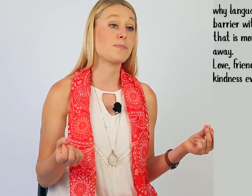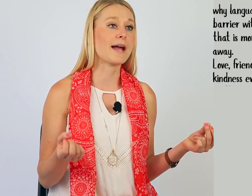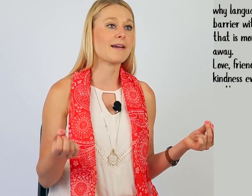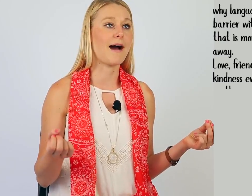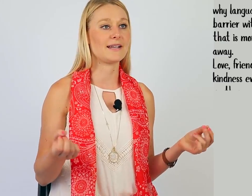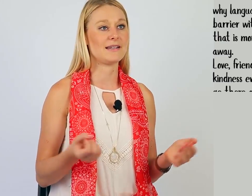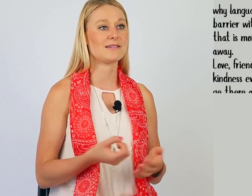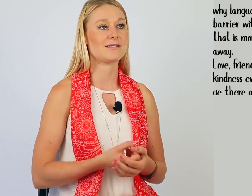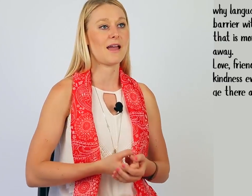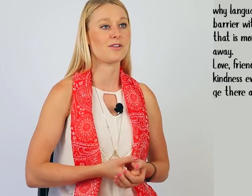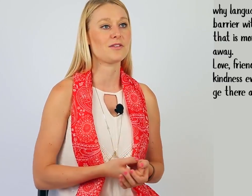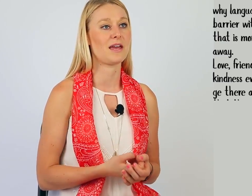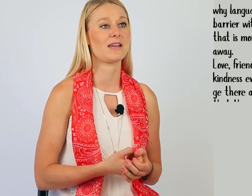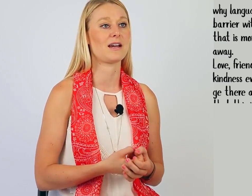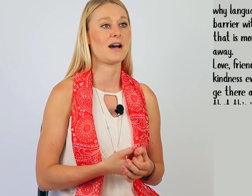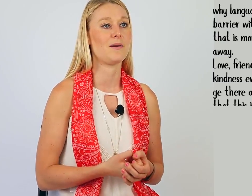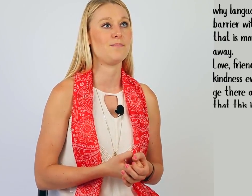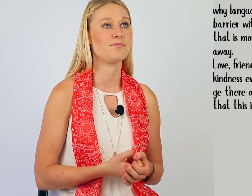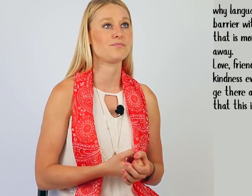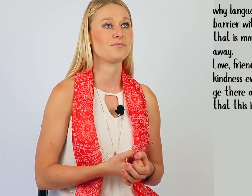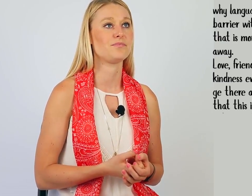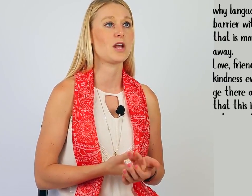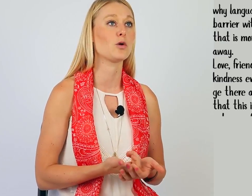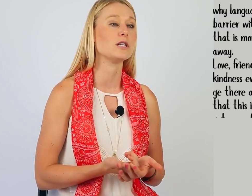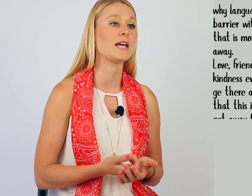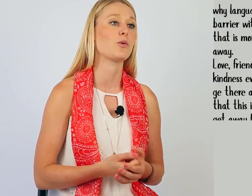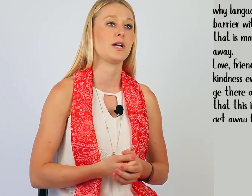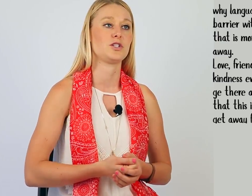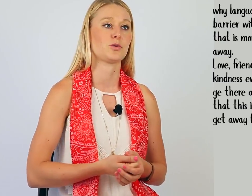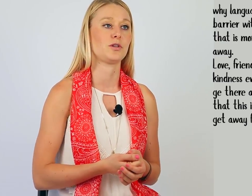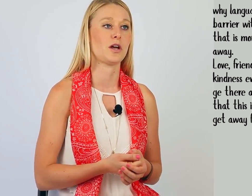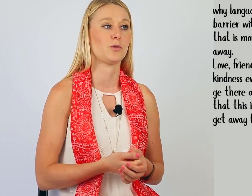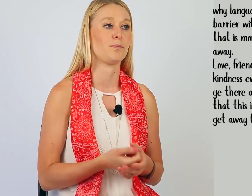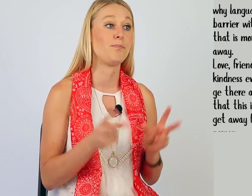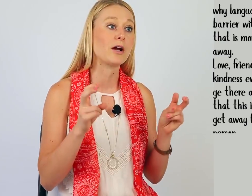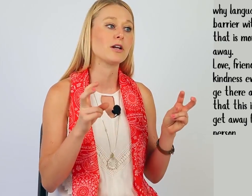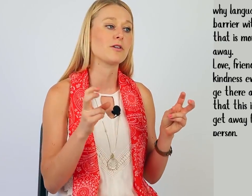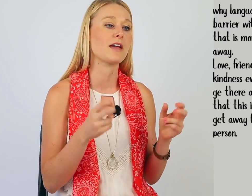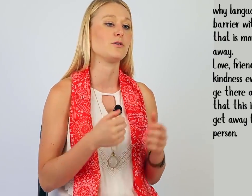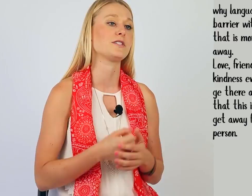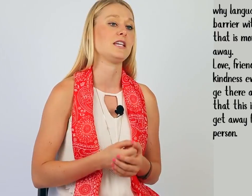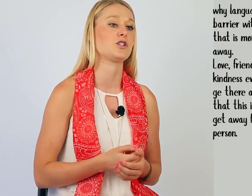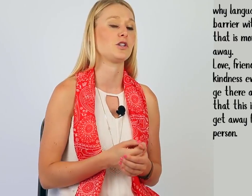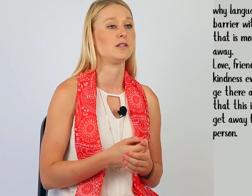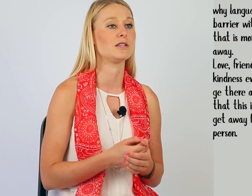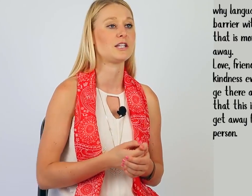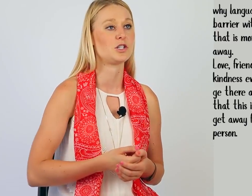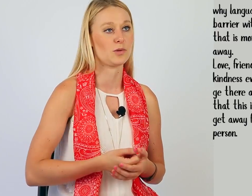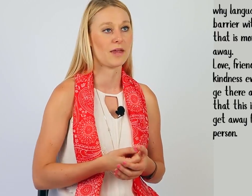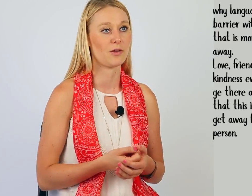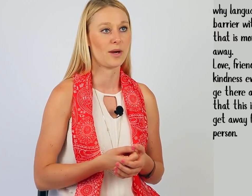respect, kindness, everything. No language or no barrier that you see should let you get in the way